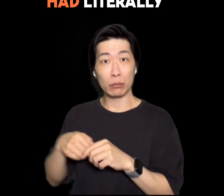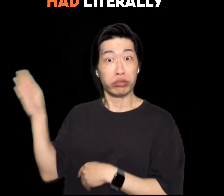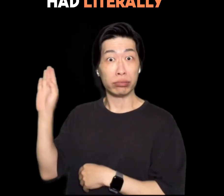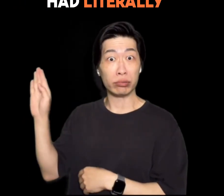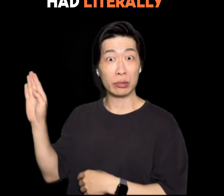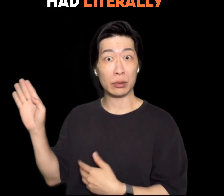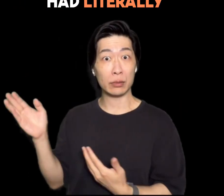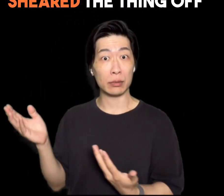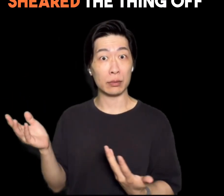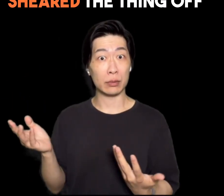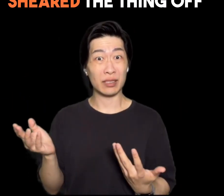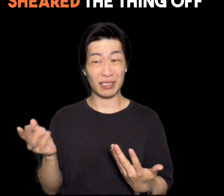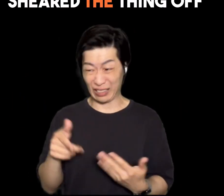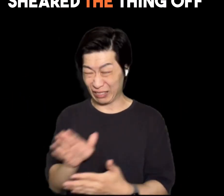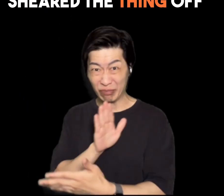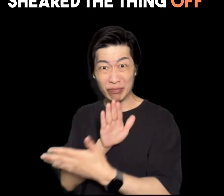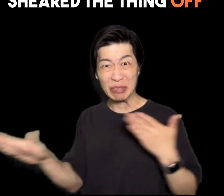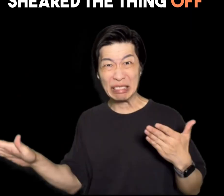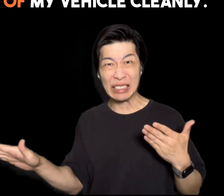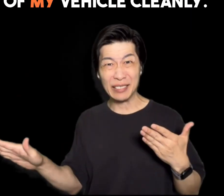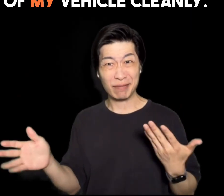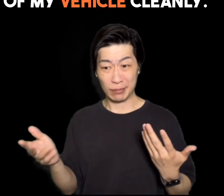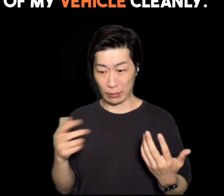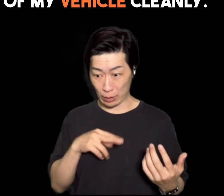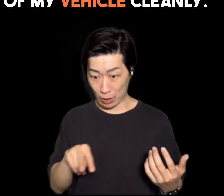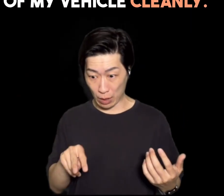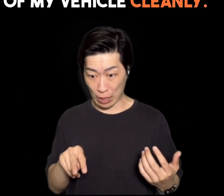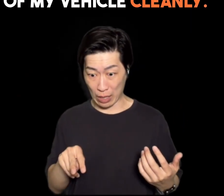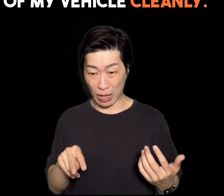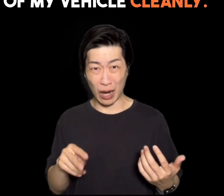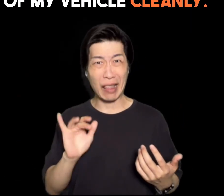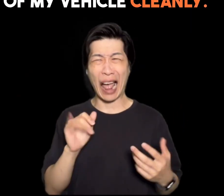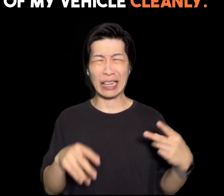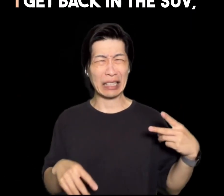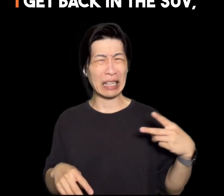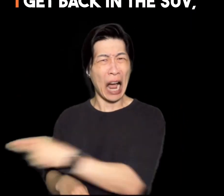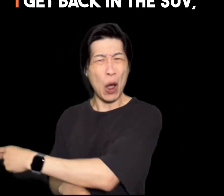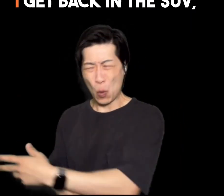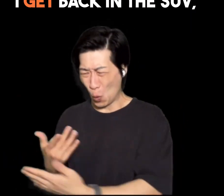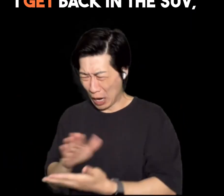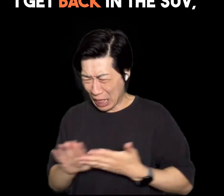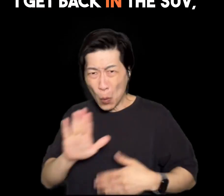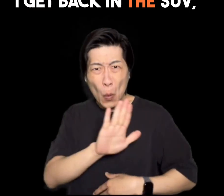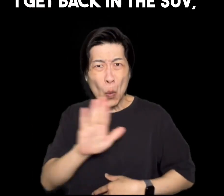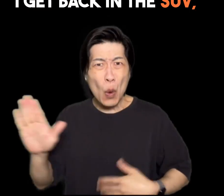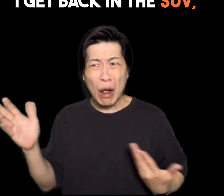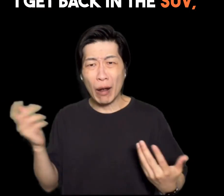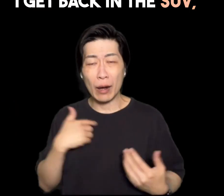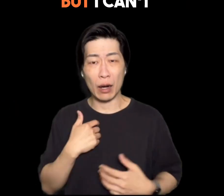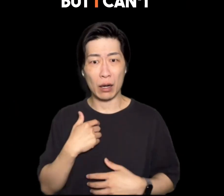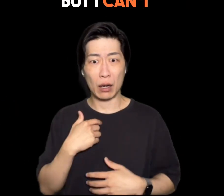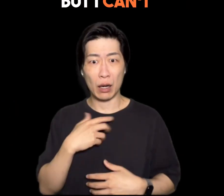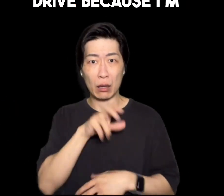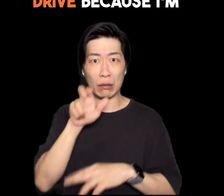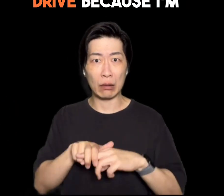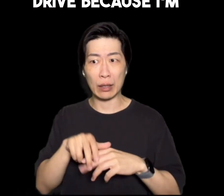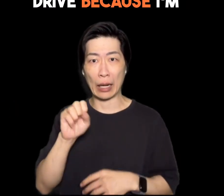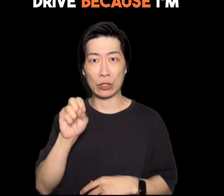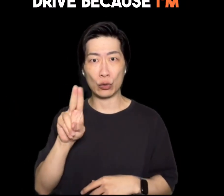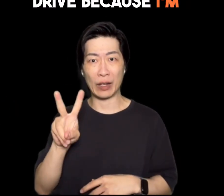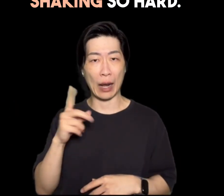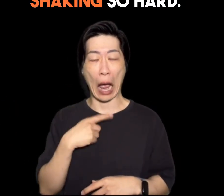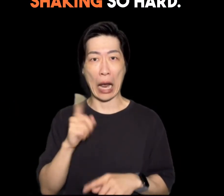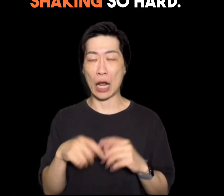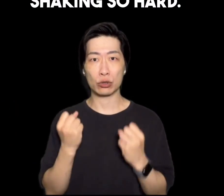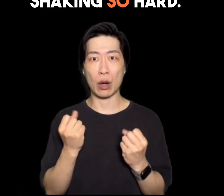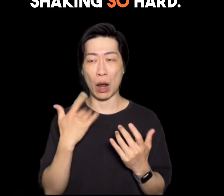impact had literally sheared the thing off of my vehicle, cleanly. I get back in the SUV, but I can't drive